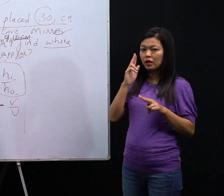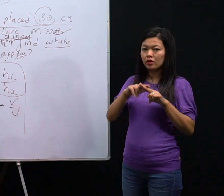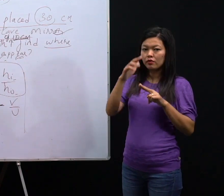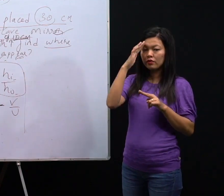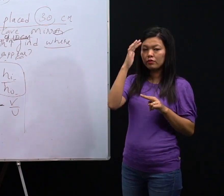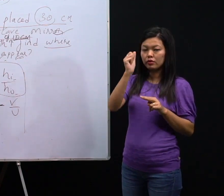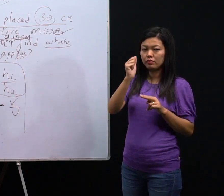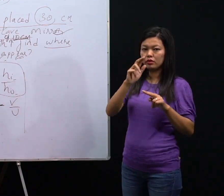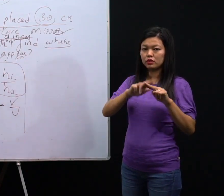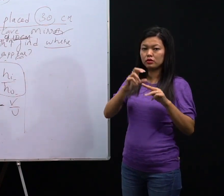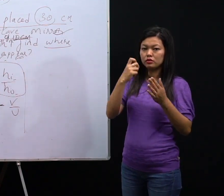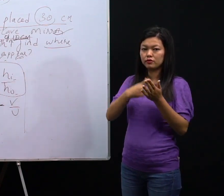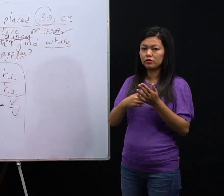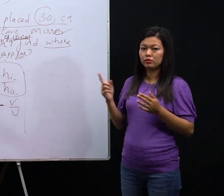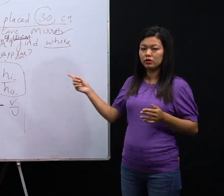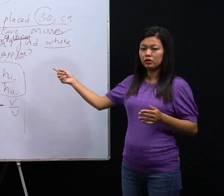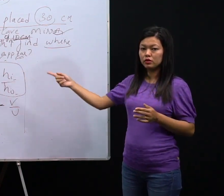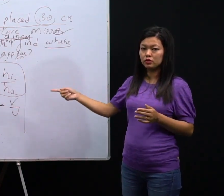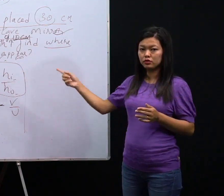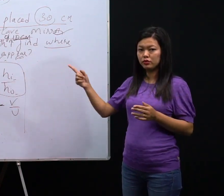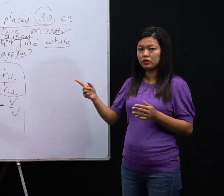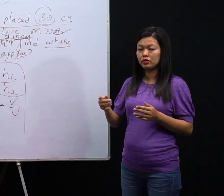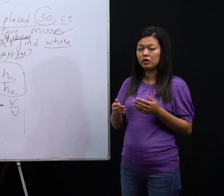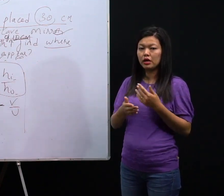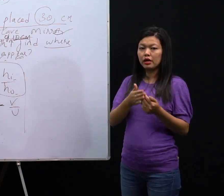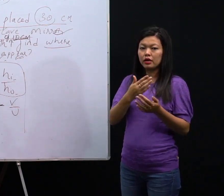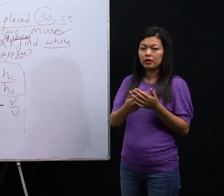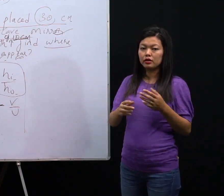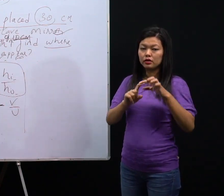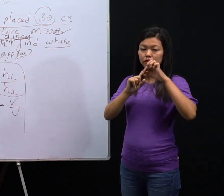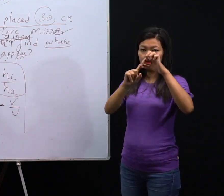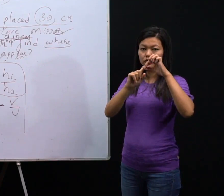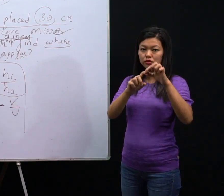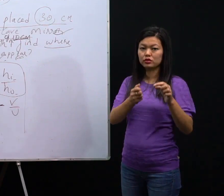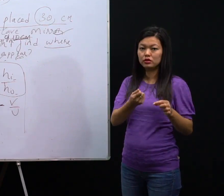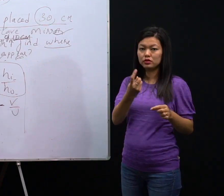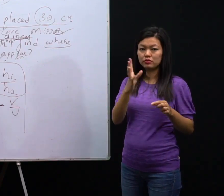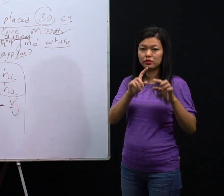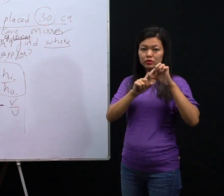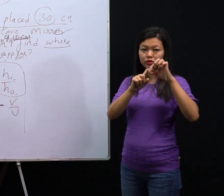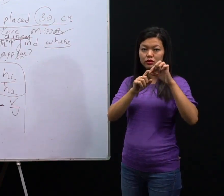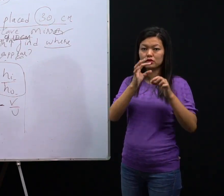applying this formula, we can find or we can solve any problem, okay, any numerical.